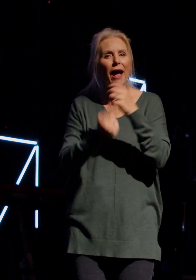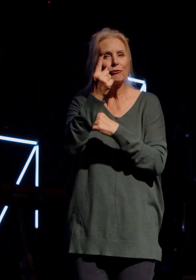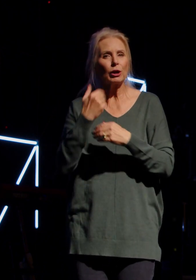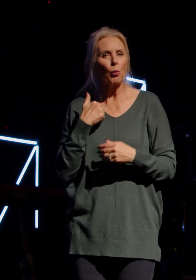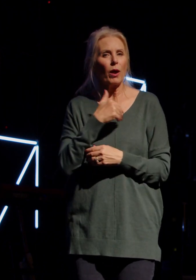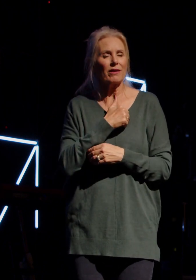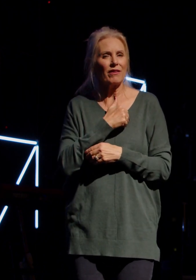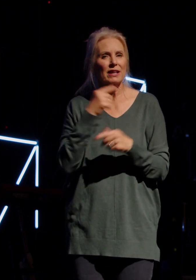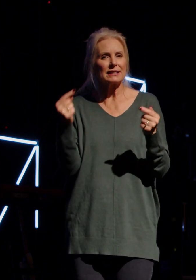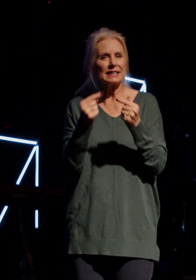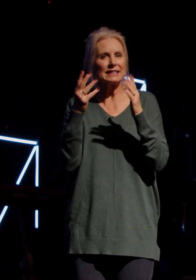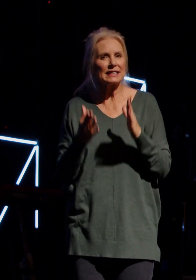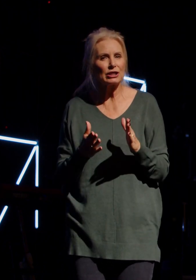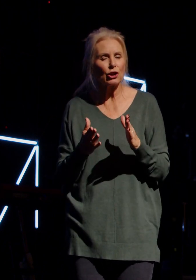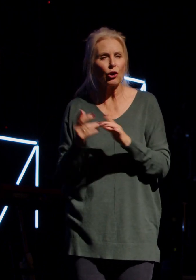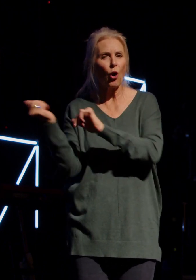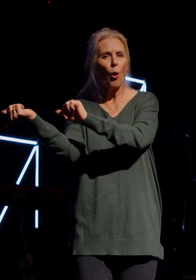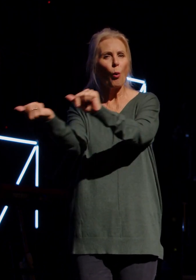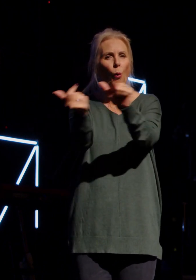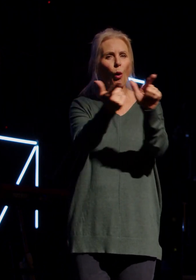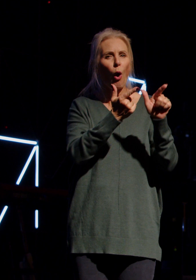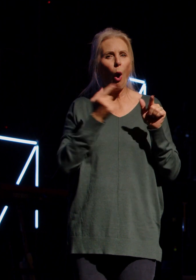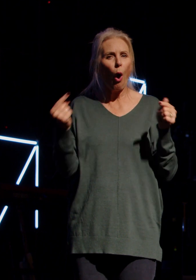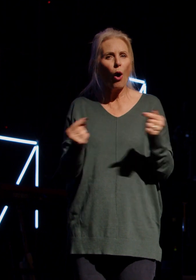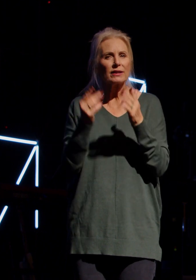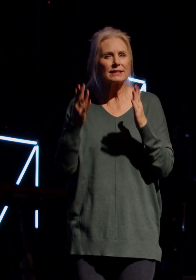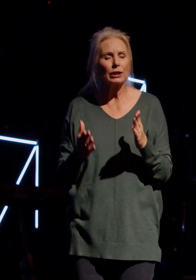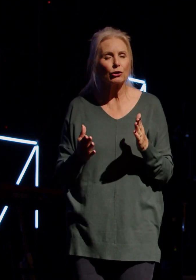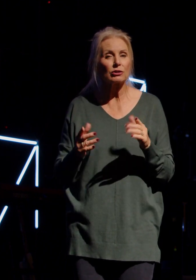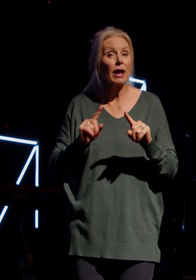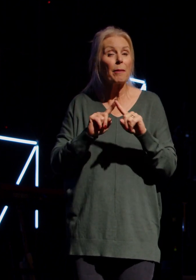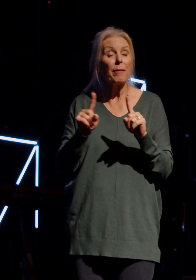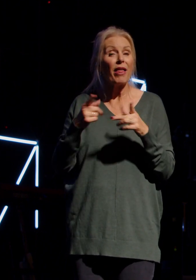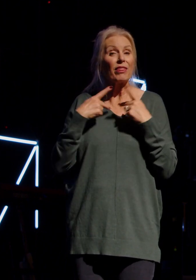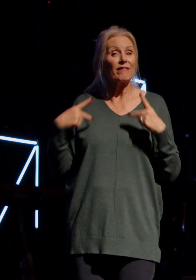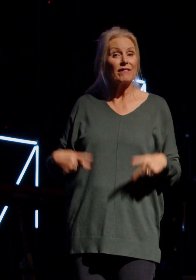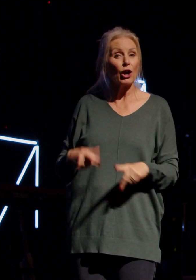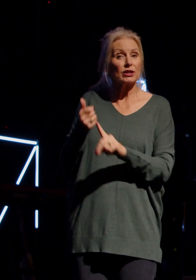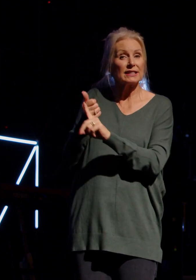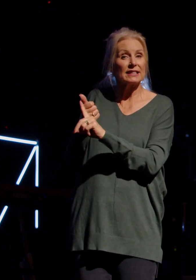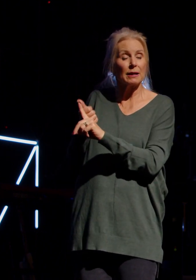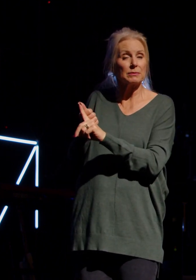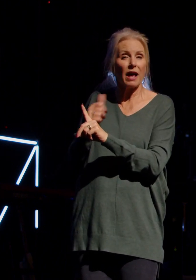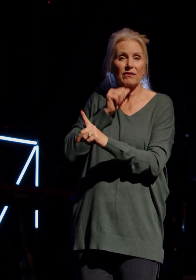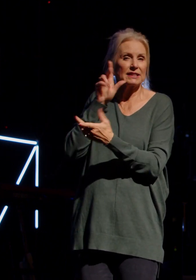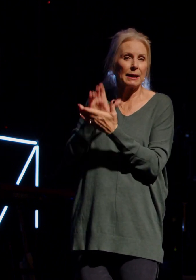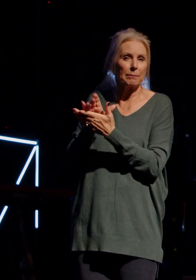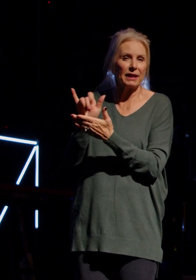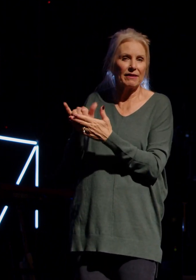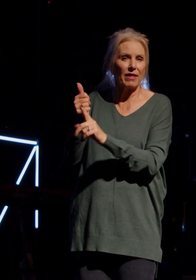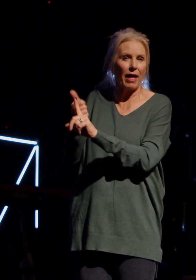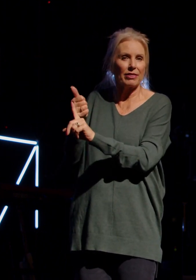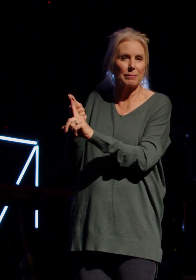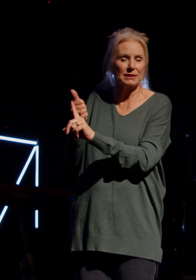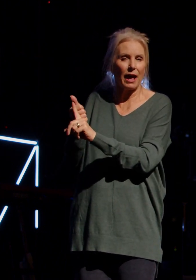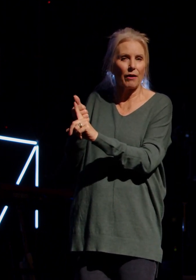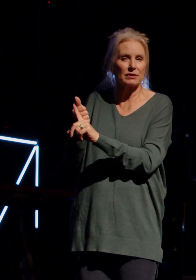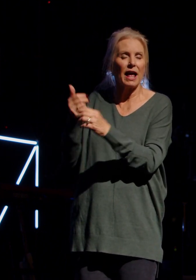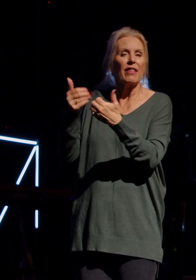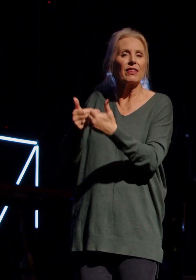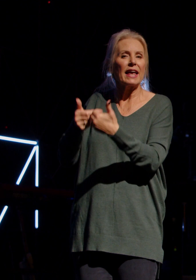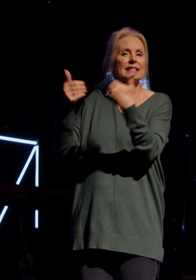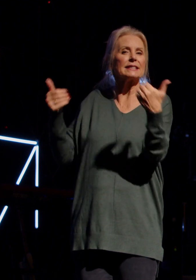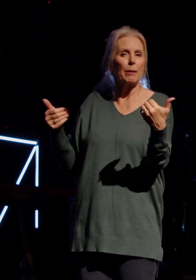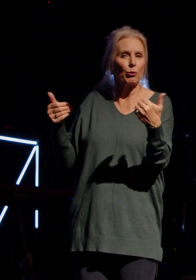We're all sinners. It's just the Pharisees really didn't believe at that point in time. Opponents of Jesus, they separate